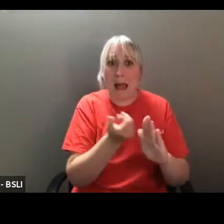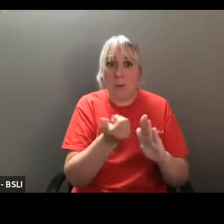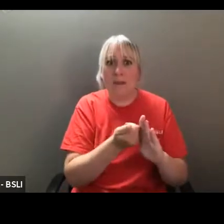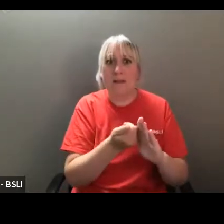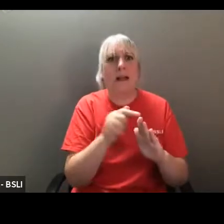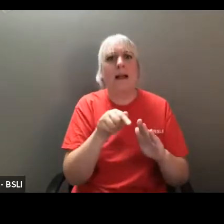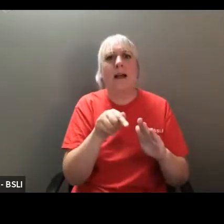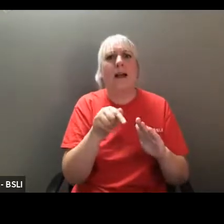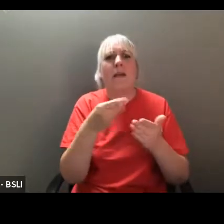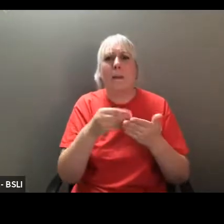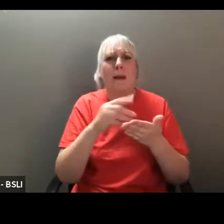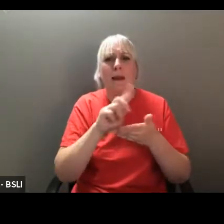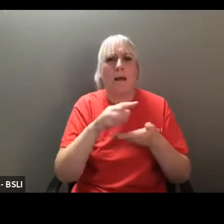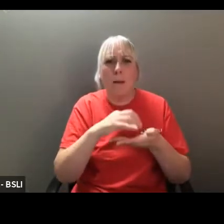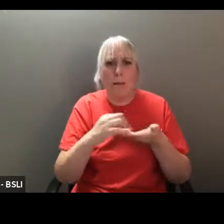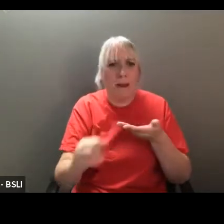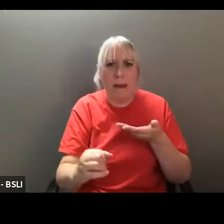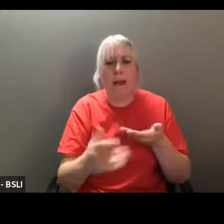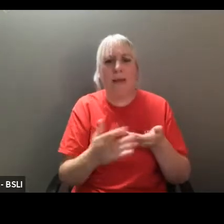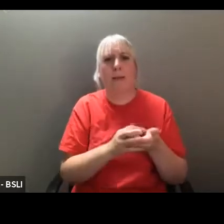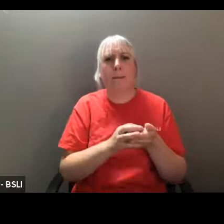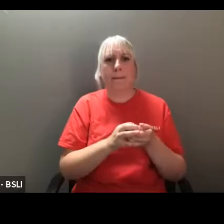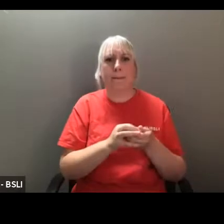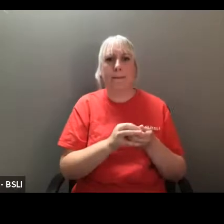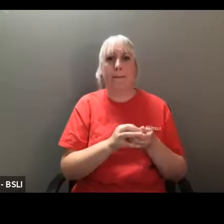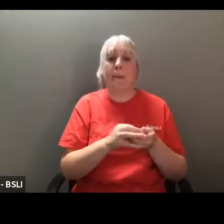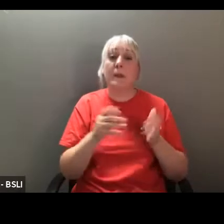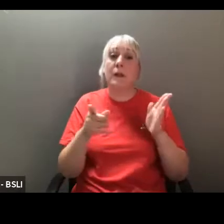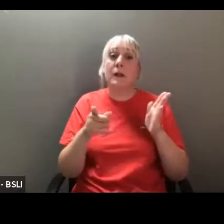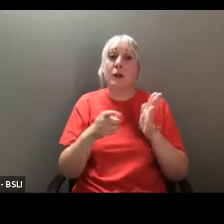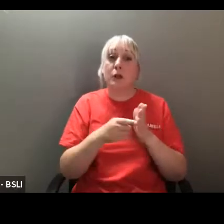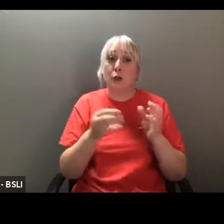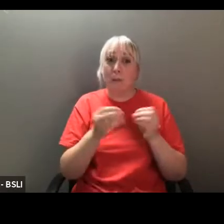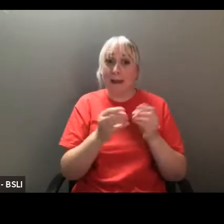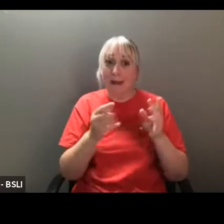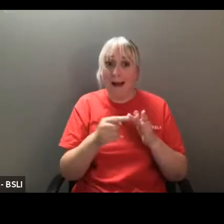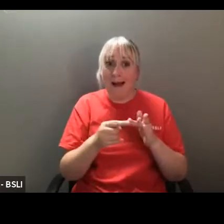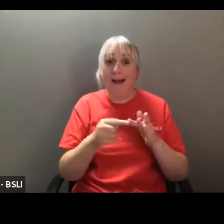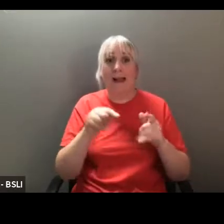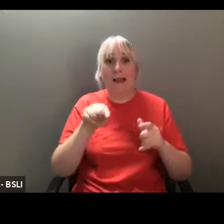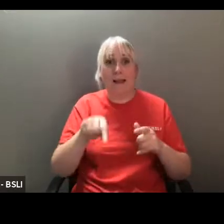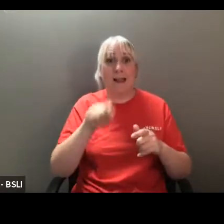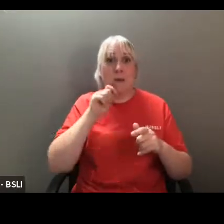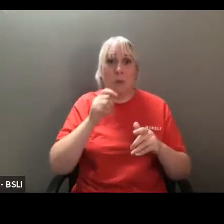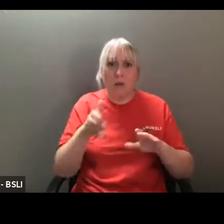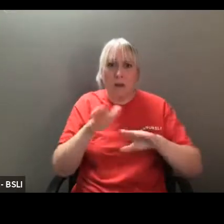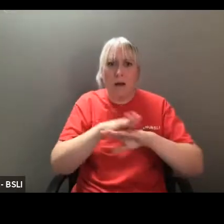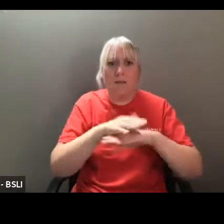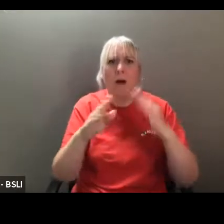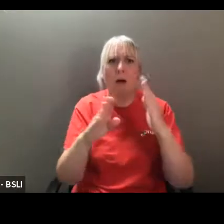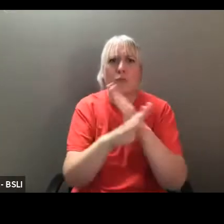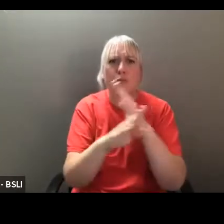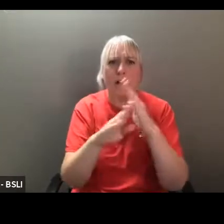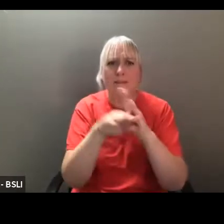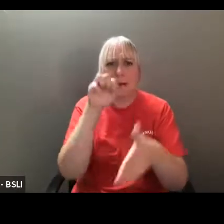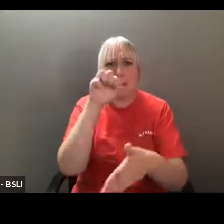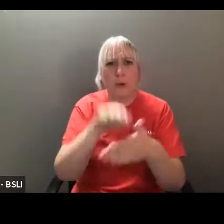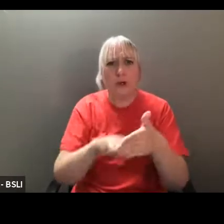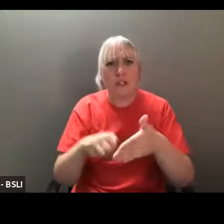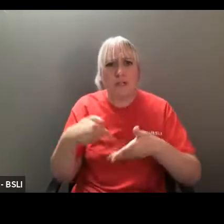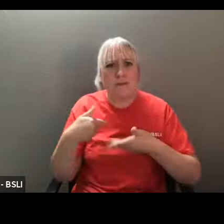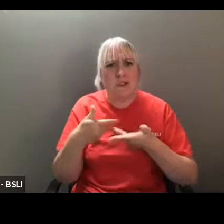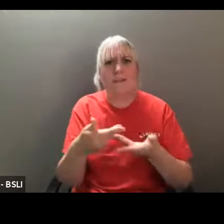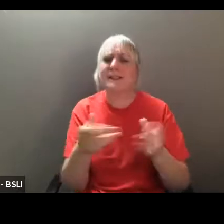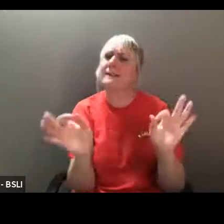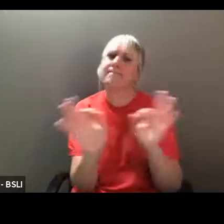withdrawn. It is worth noting that citizens' basic income would not cover any private purchase of services such as health and